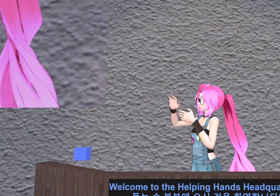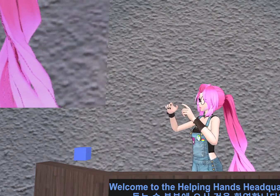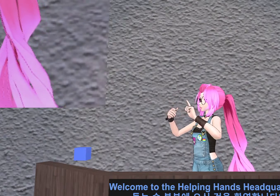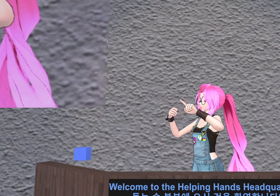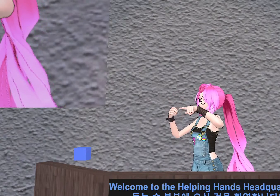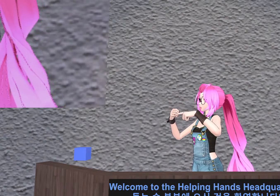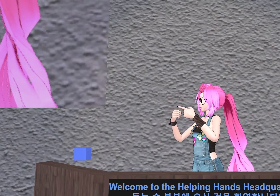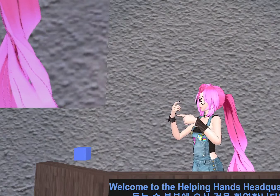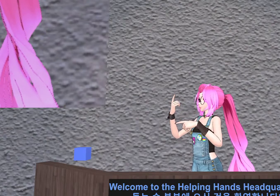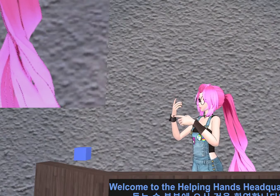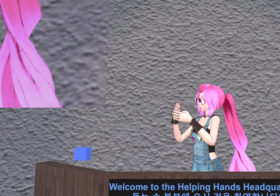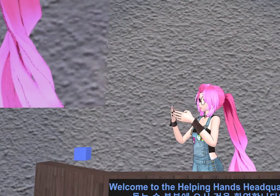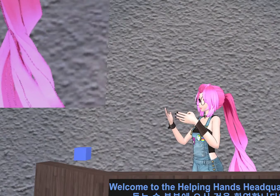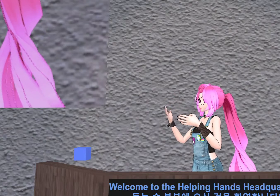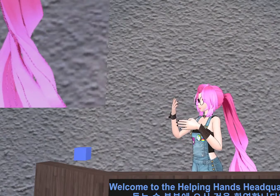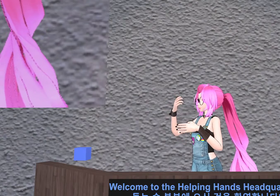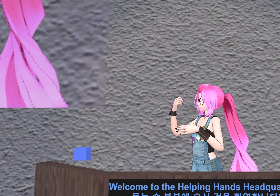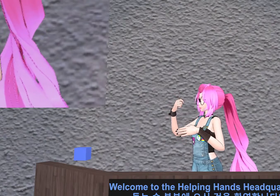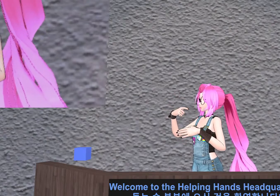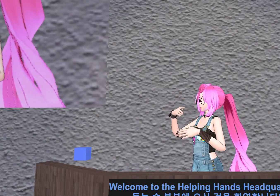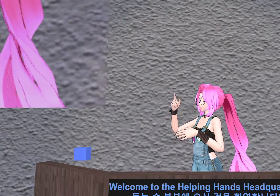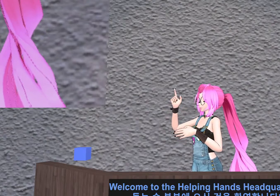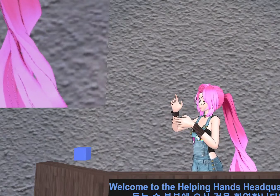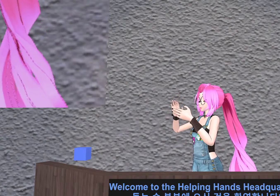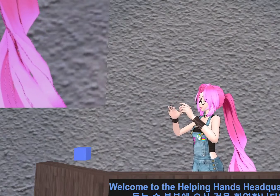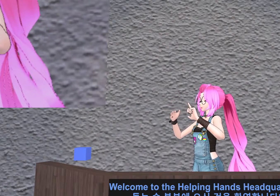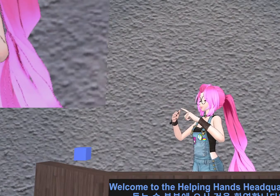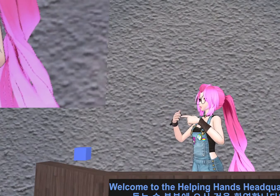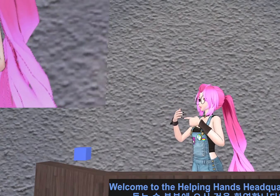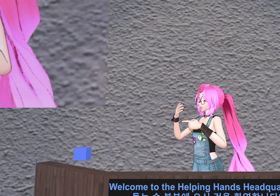the VR finger spelling.